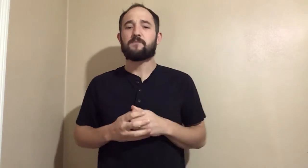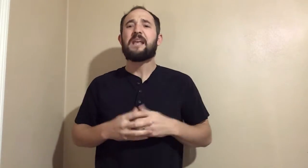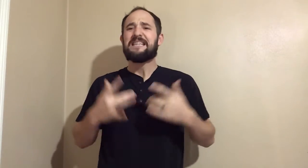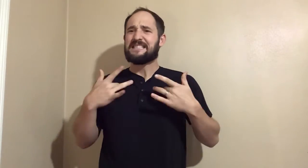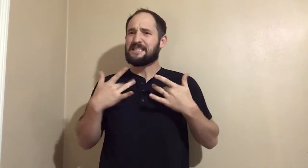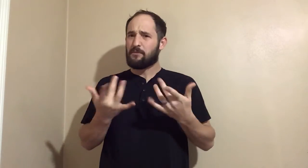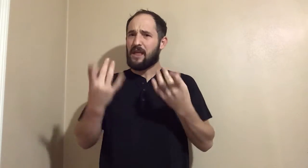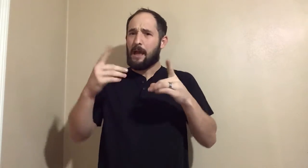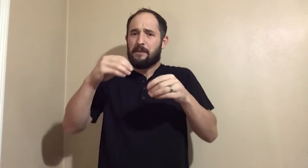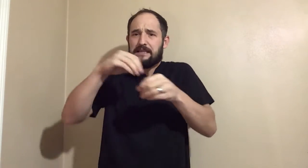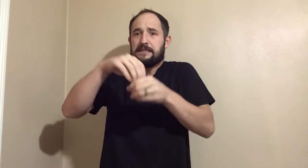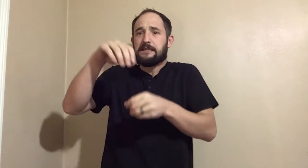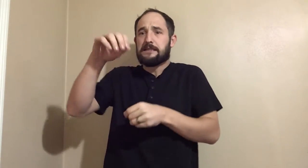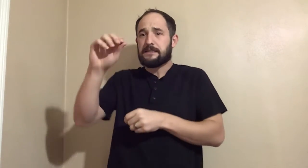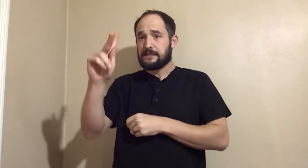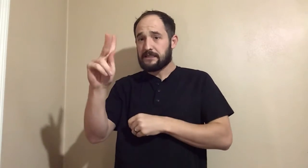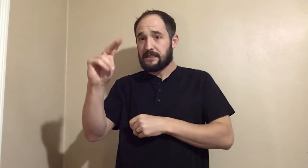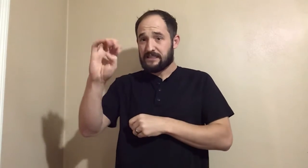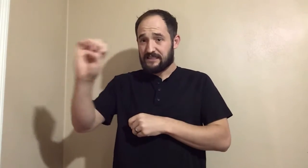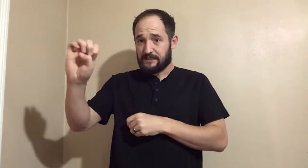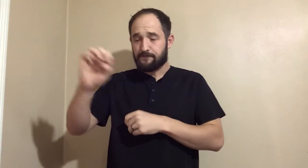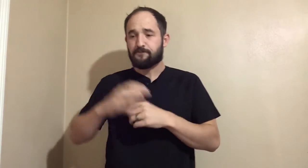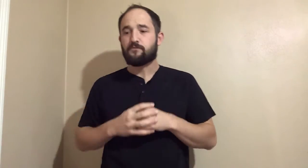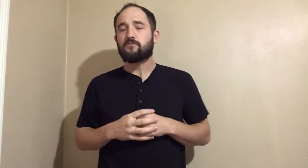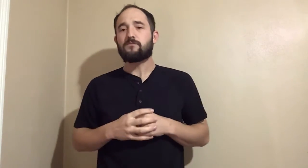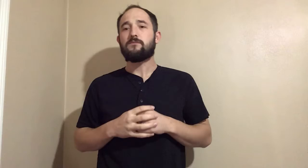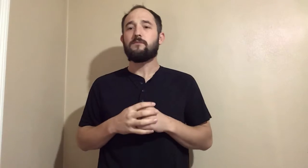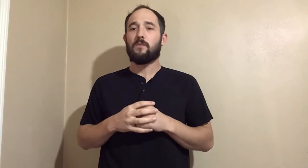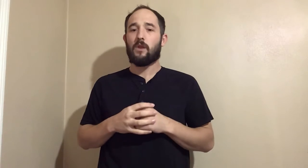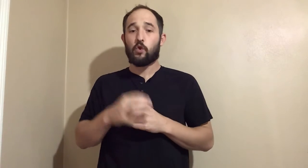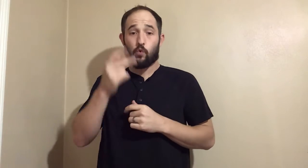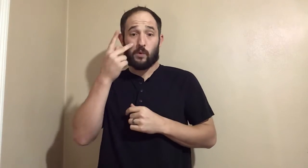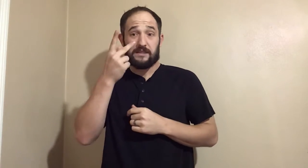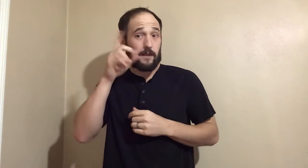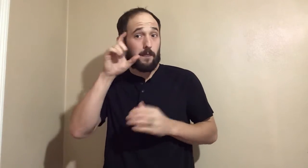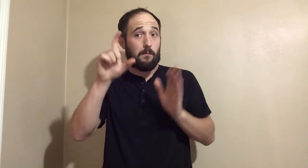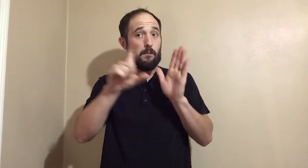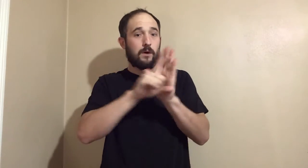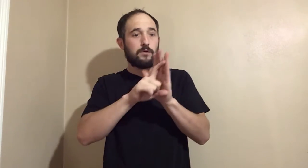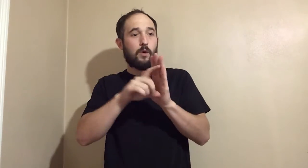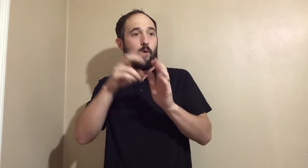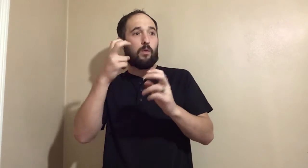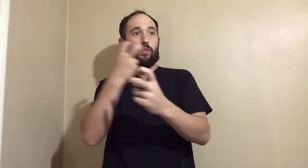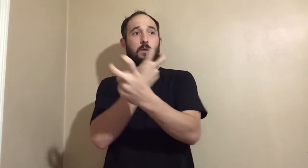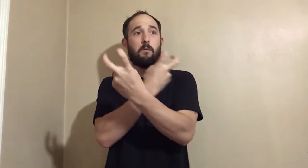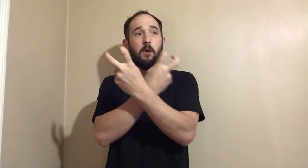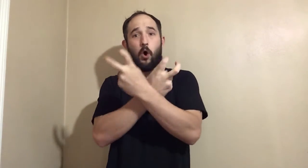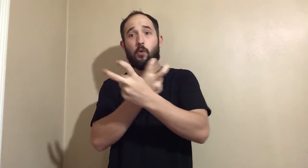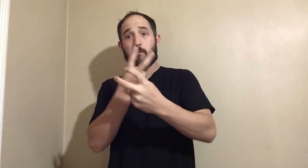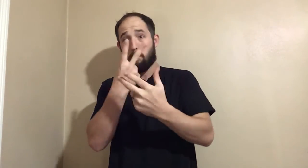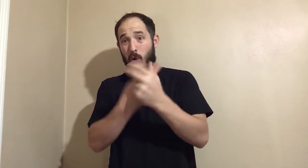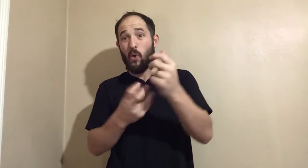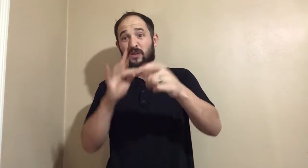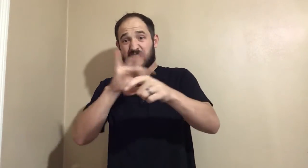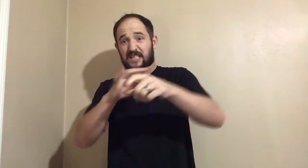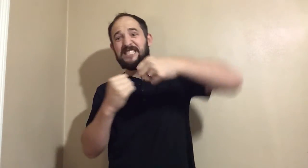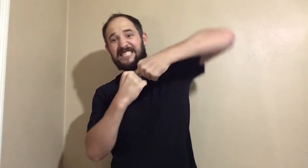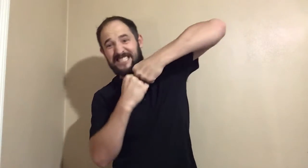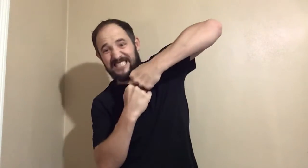in the picture where the bones are rubbing on each other. This is diagnosed